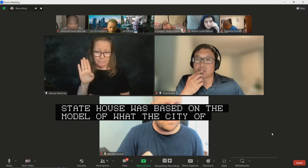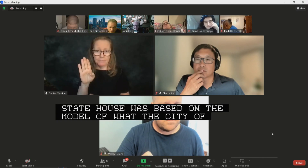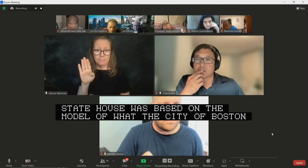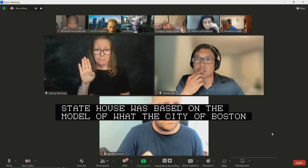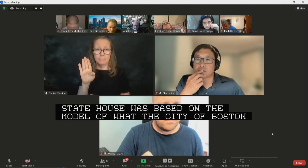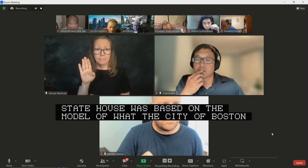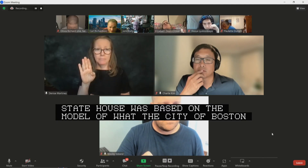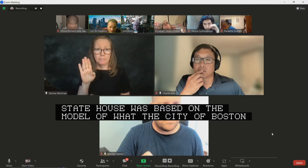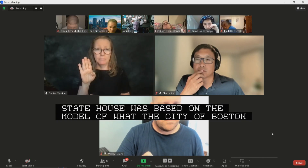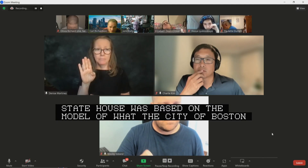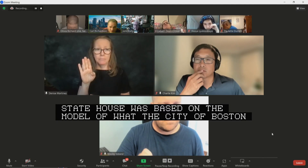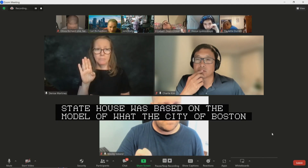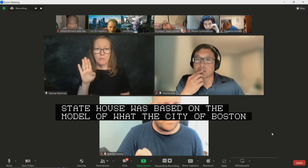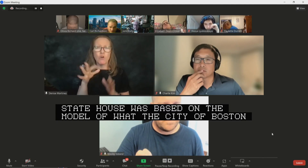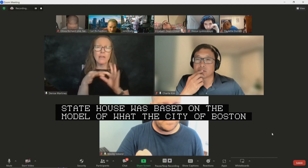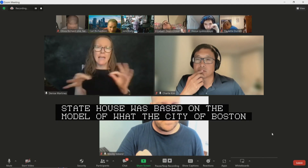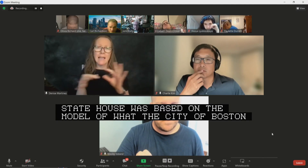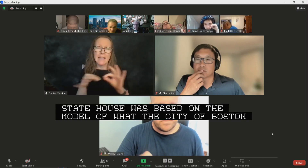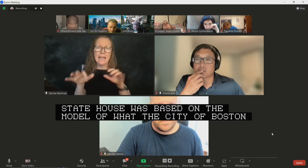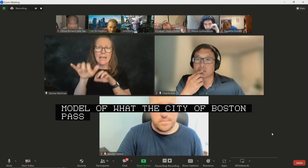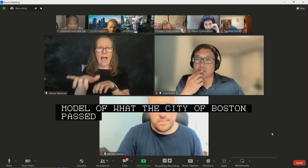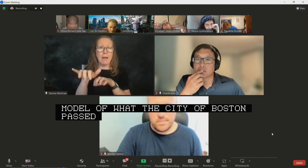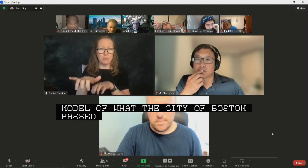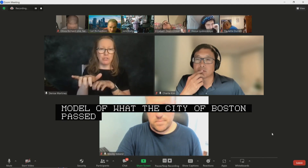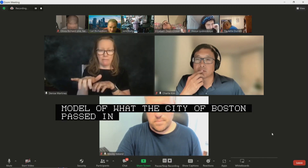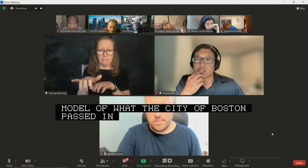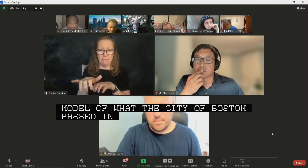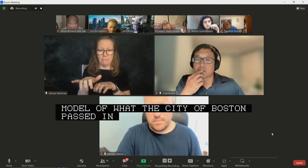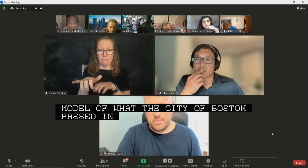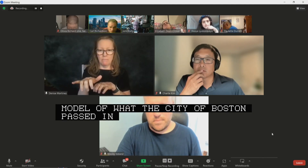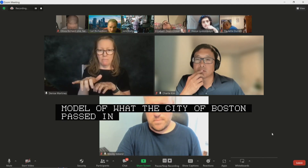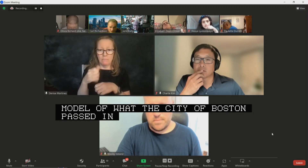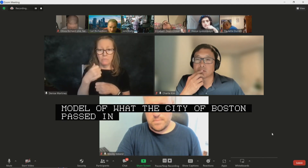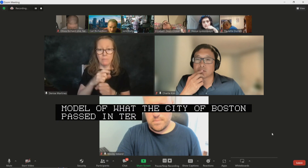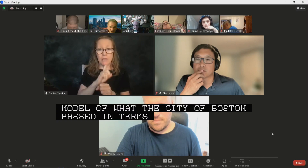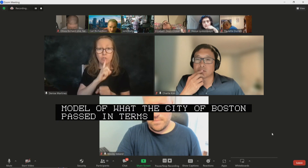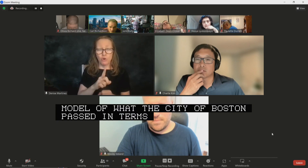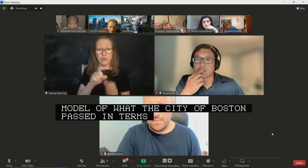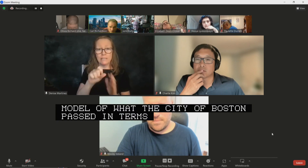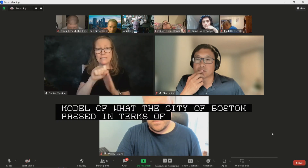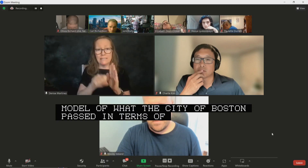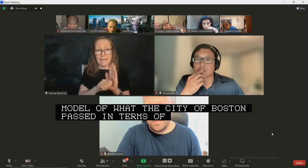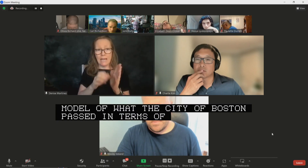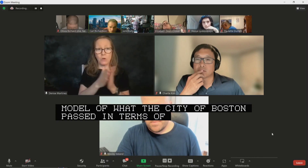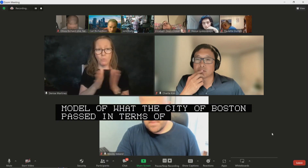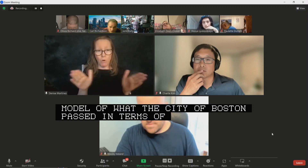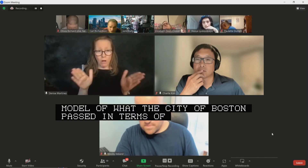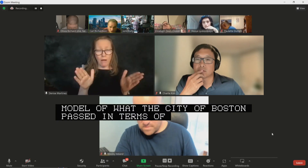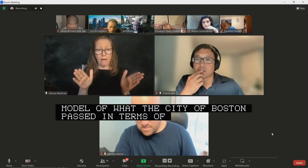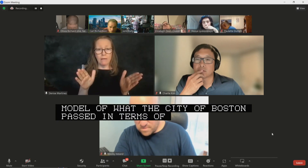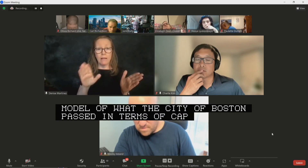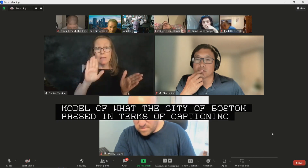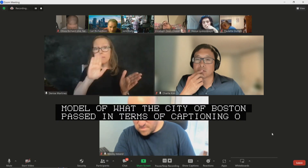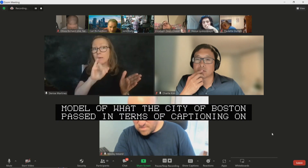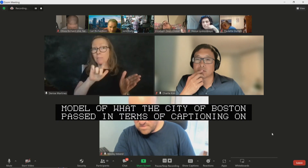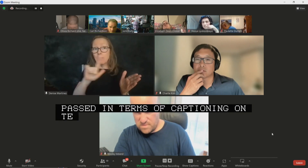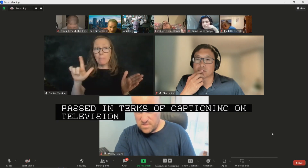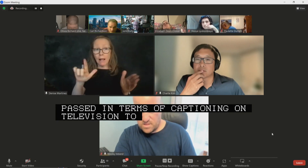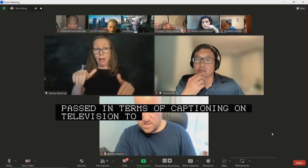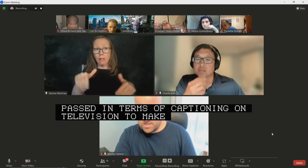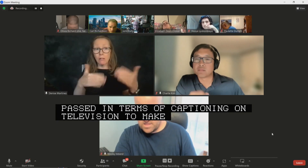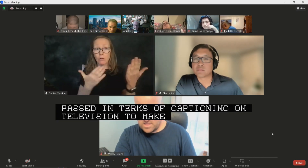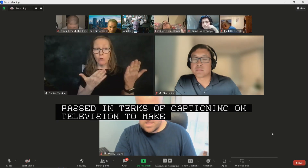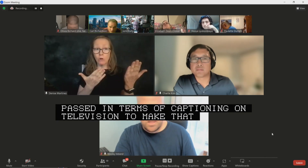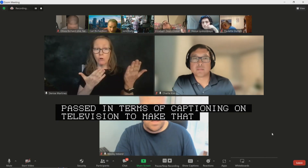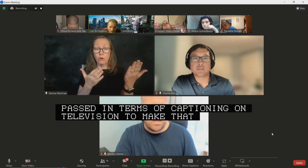in terms of captioning on television set to make that statewide, the bill will be heard on October 10th. And